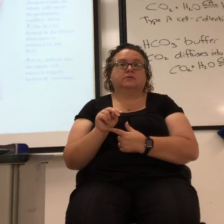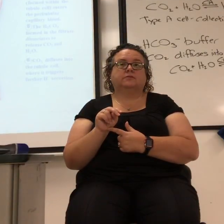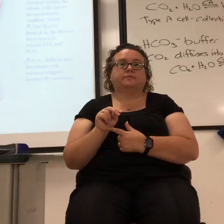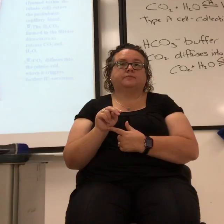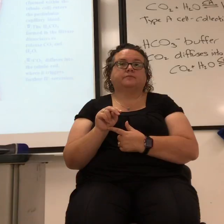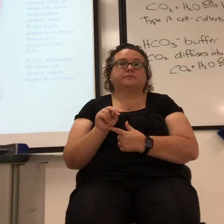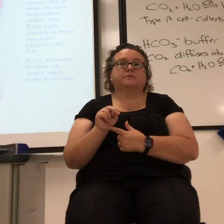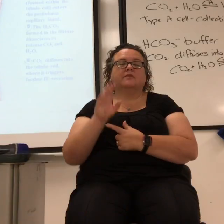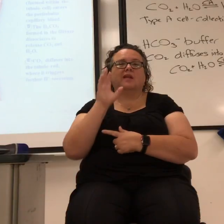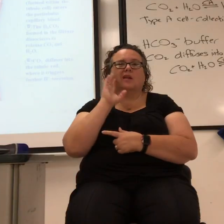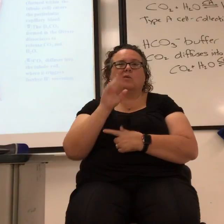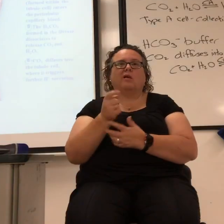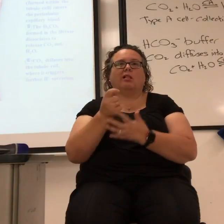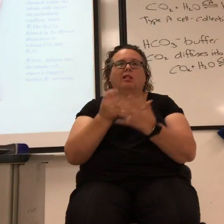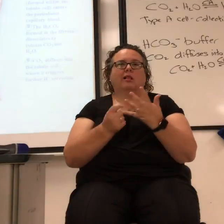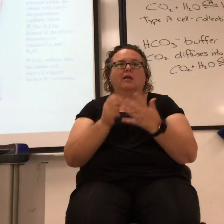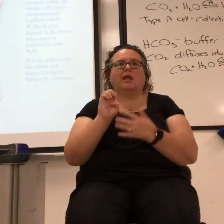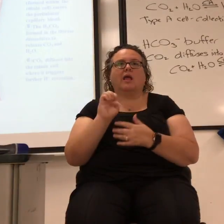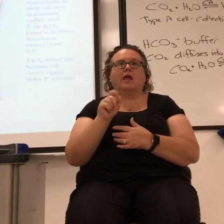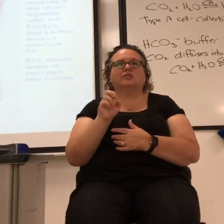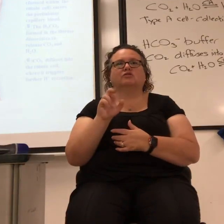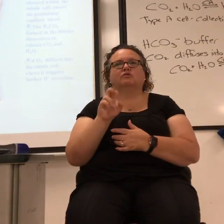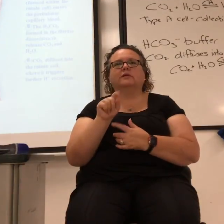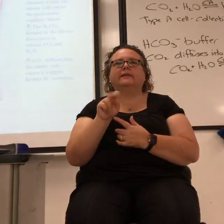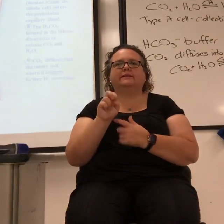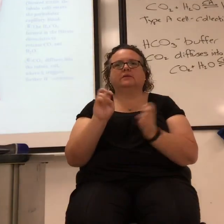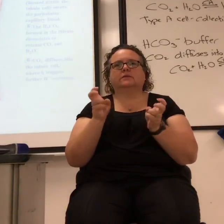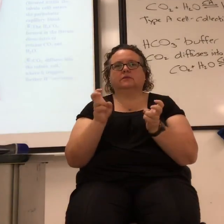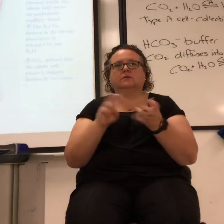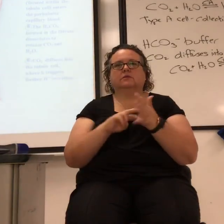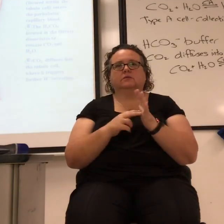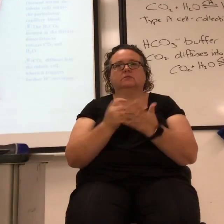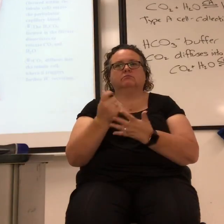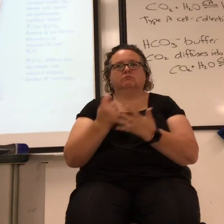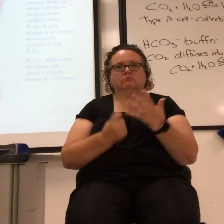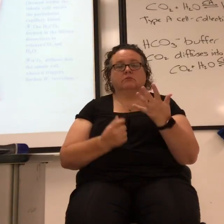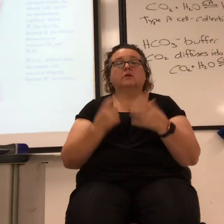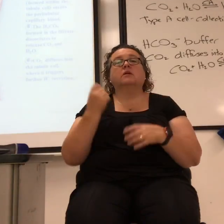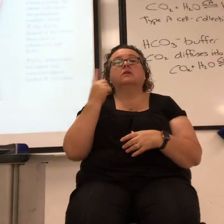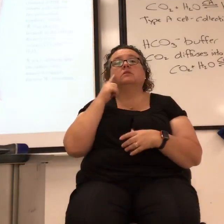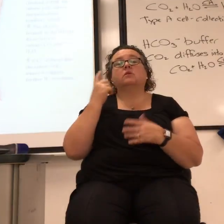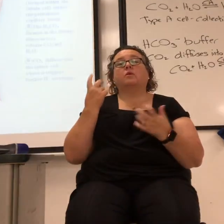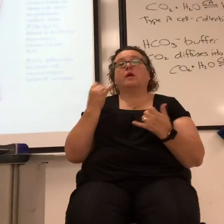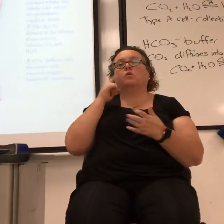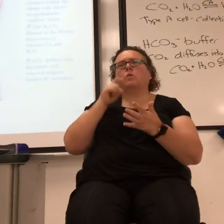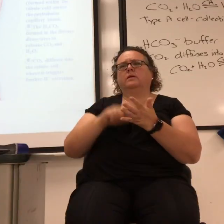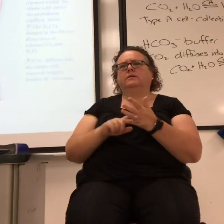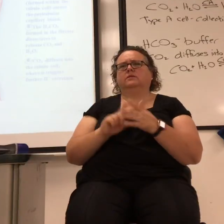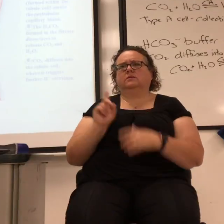and it's going to excrete it. Okay? Now, look over here.